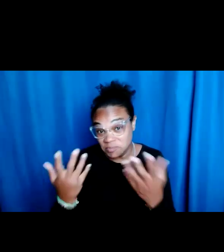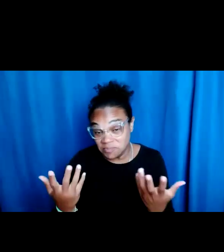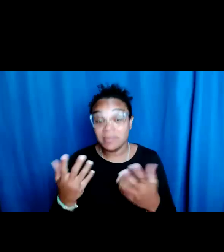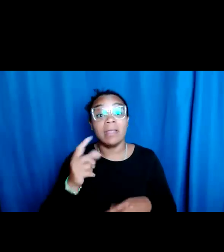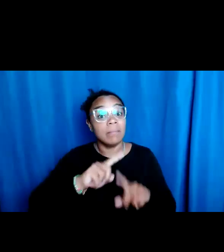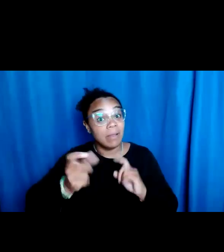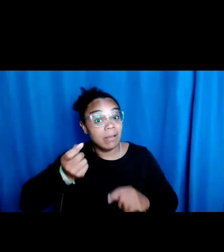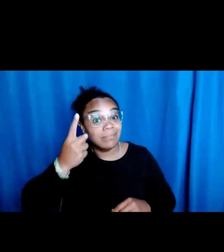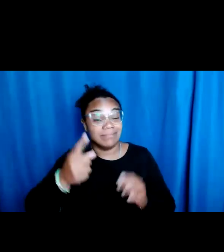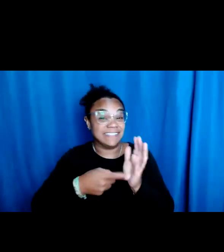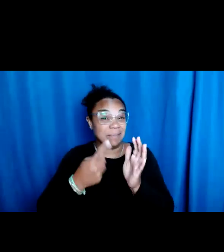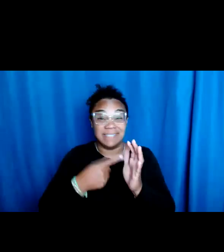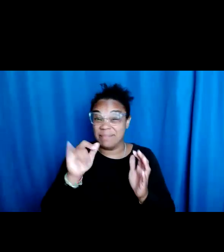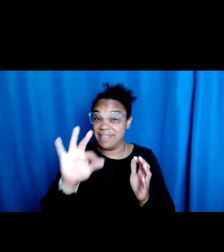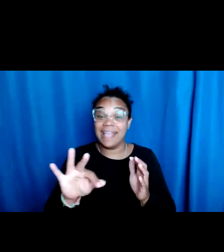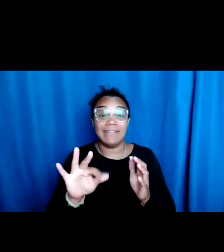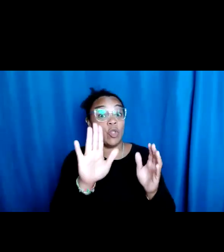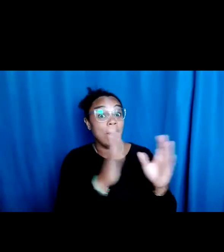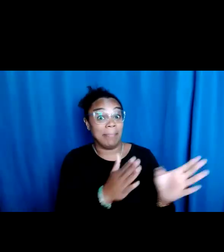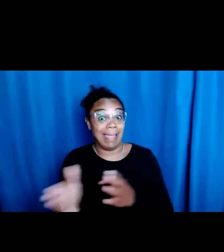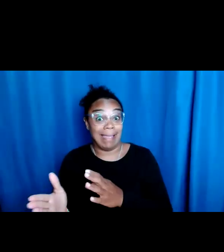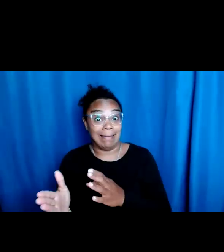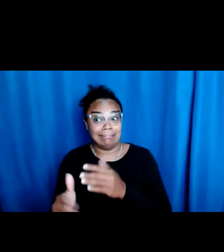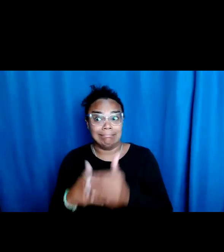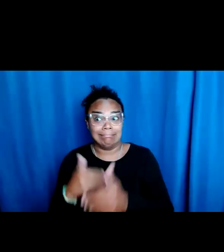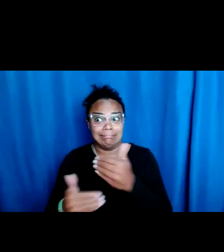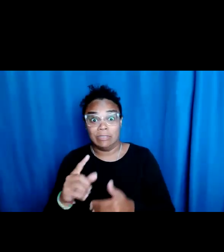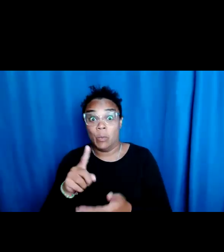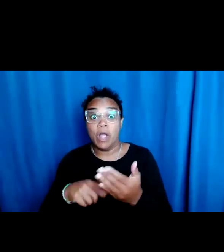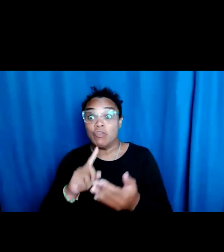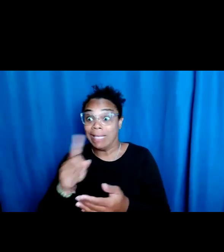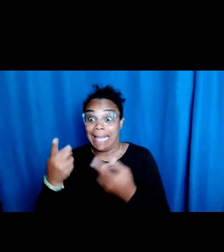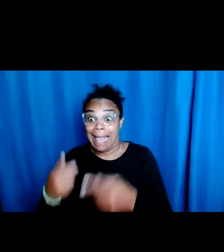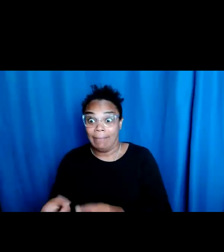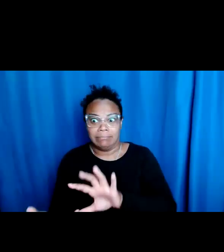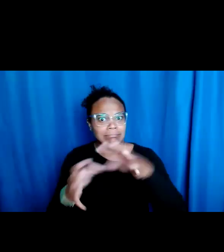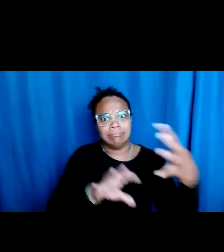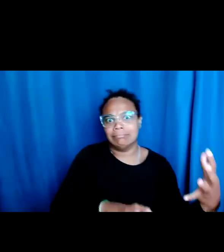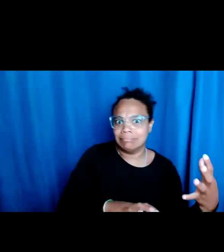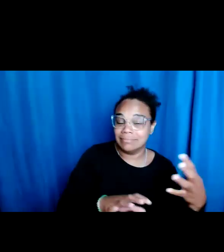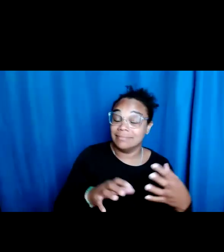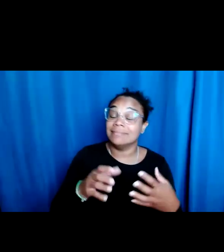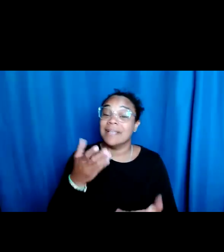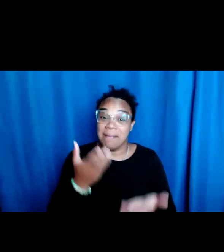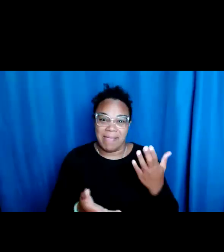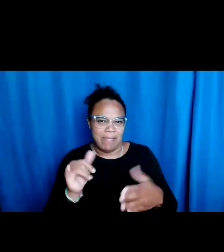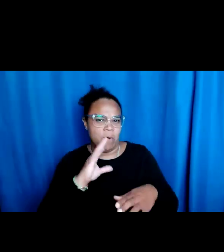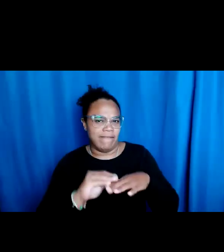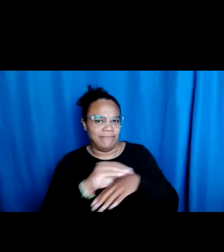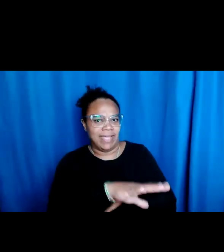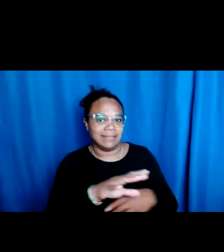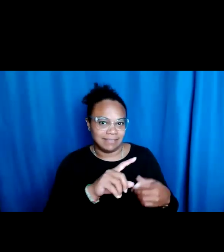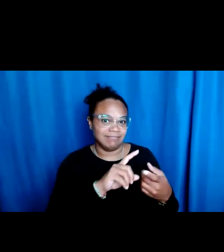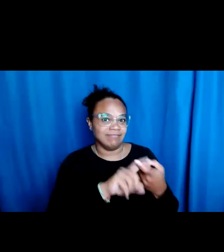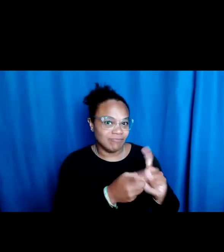don't go as planned. You may be new at this, or you may be taking risk in something new